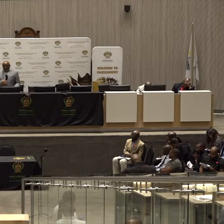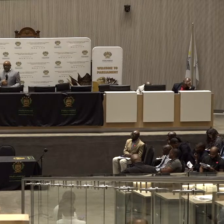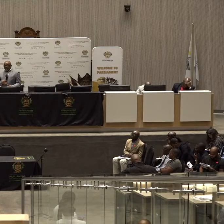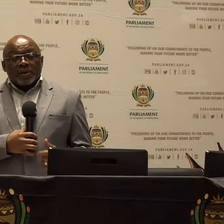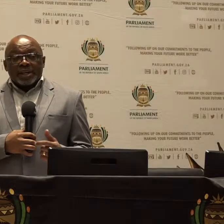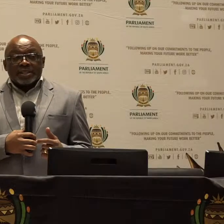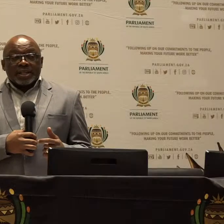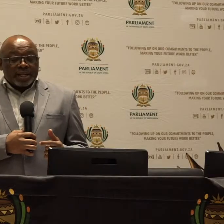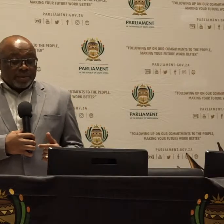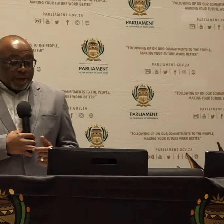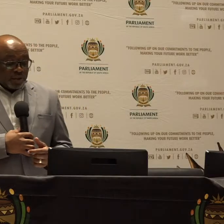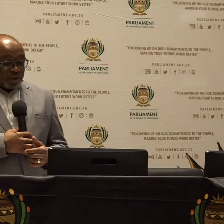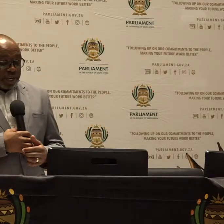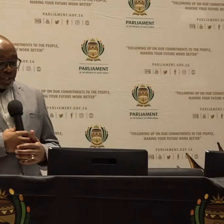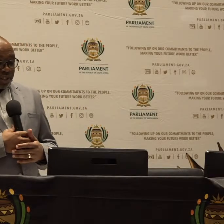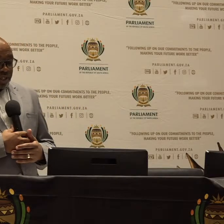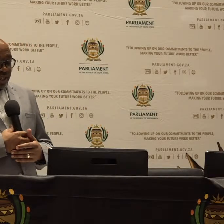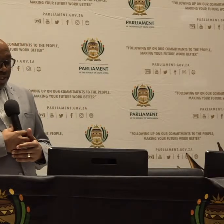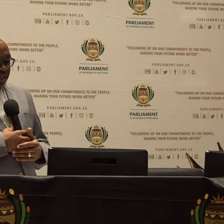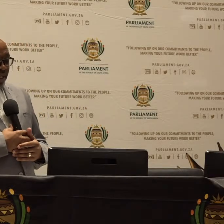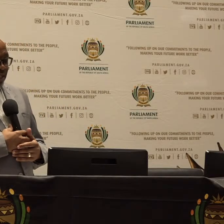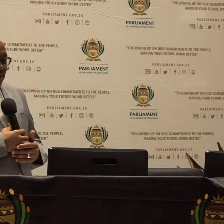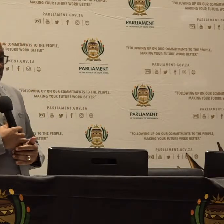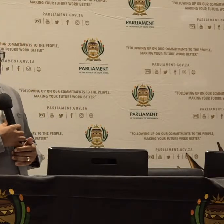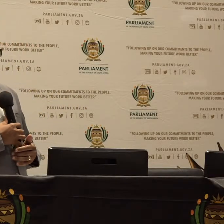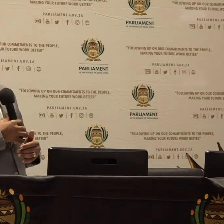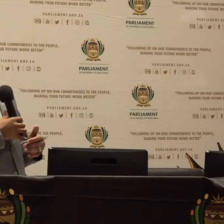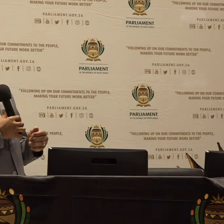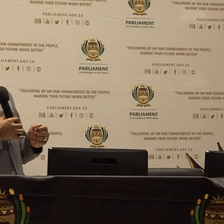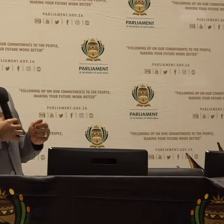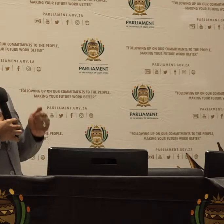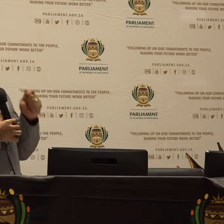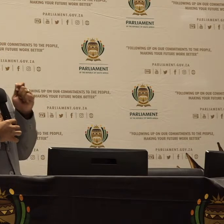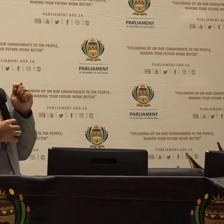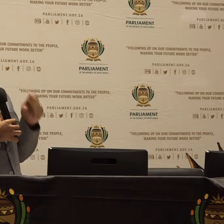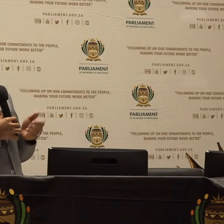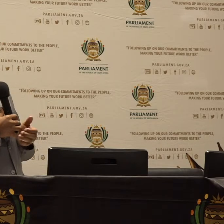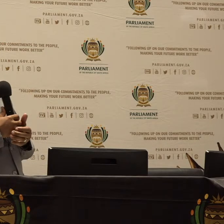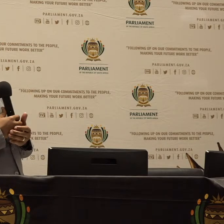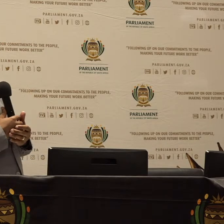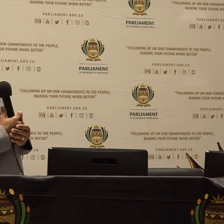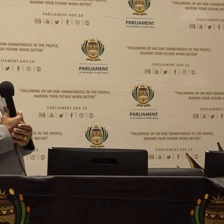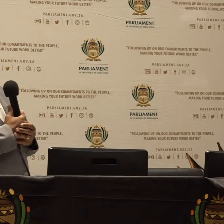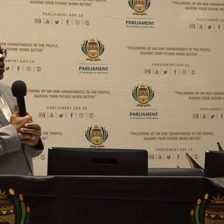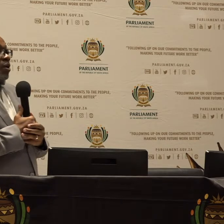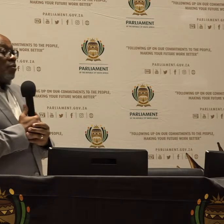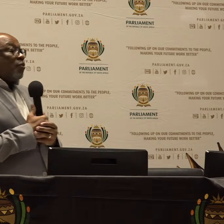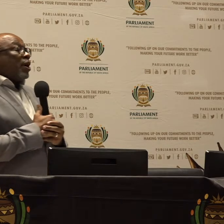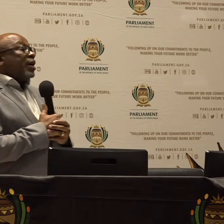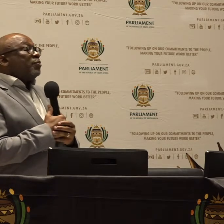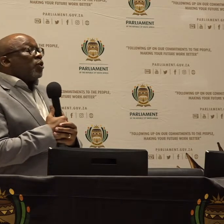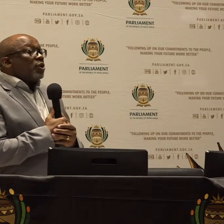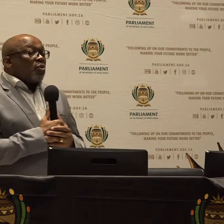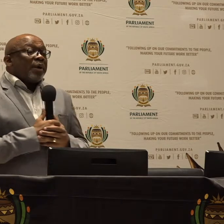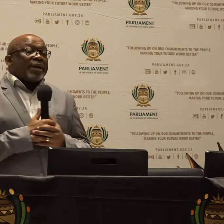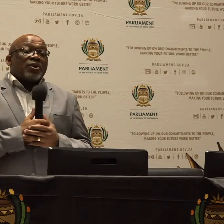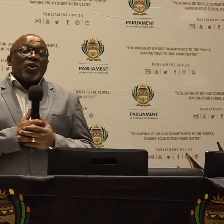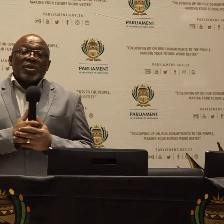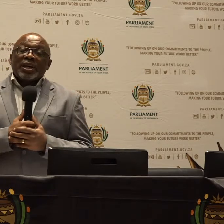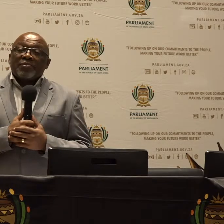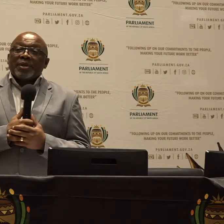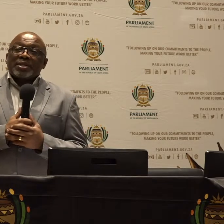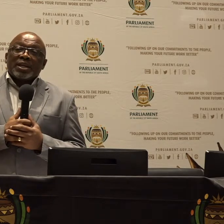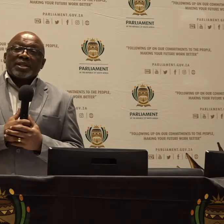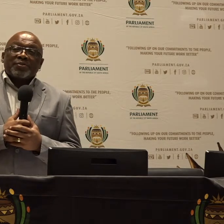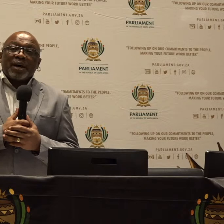as I already said in my introduction deals with the issues of appeal mechanism for anybody who